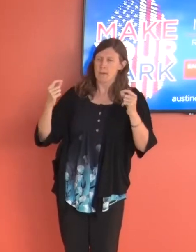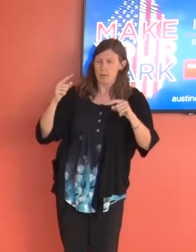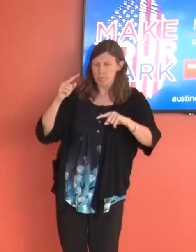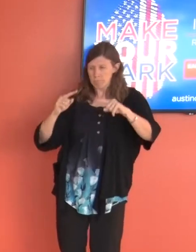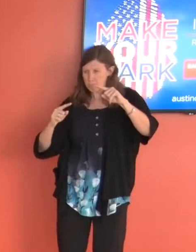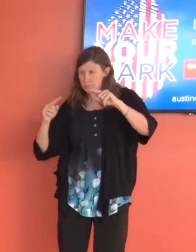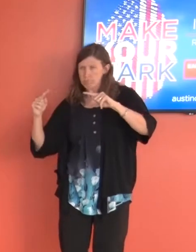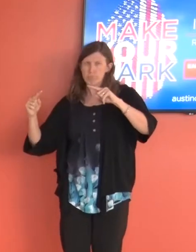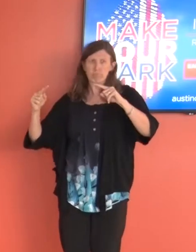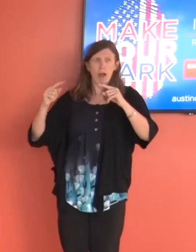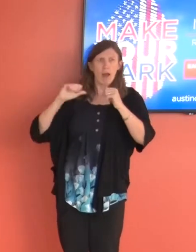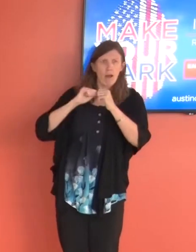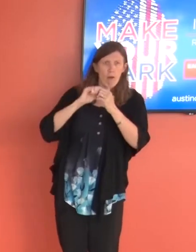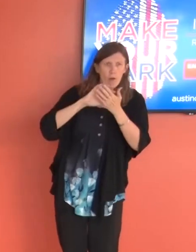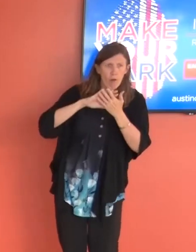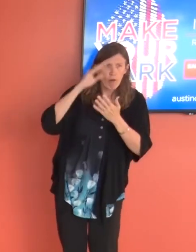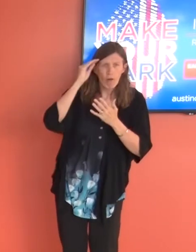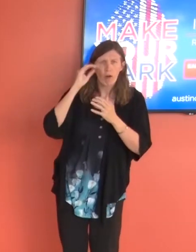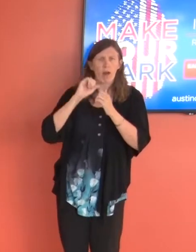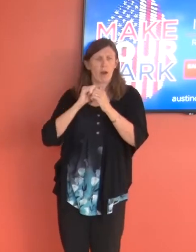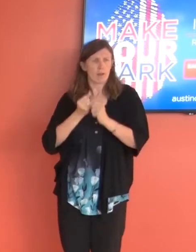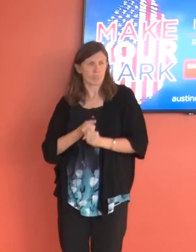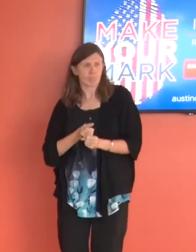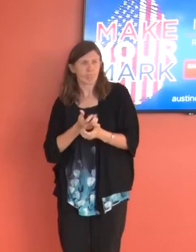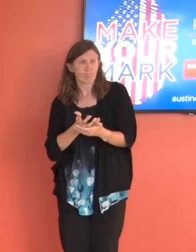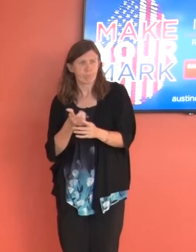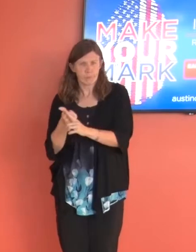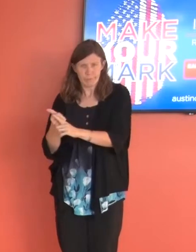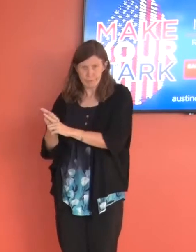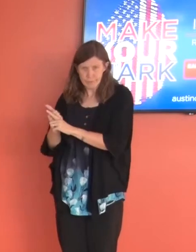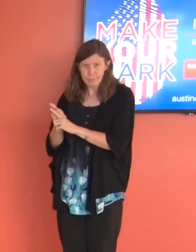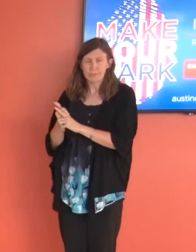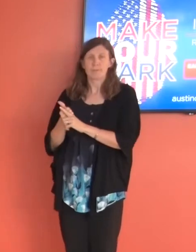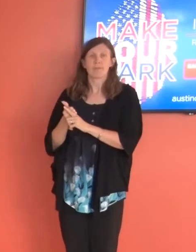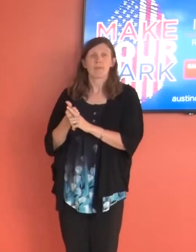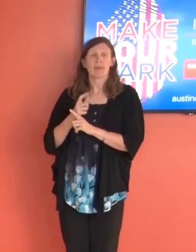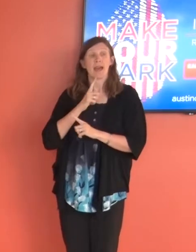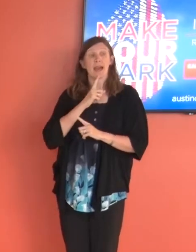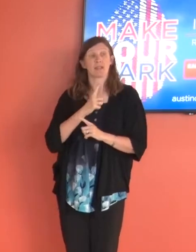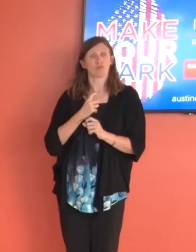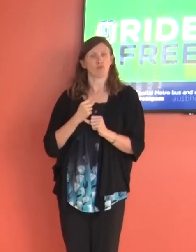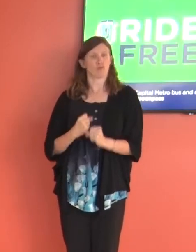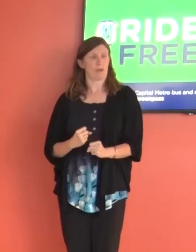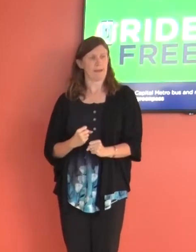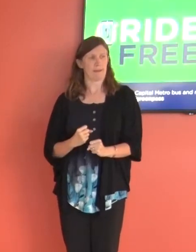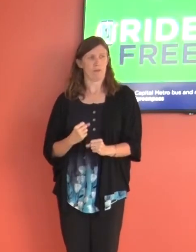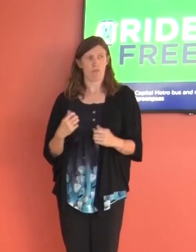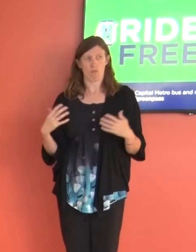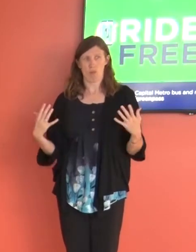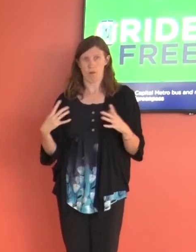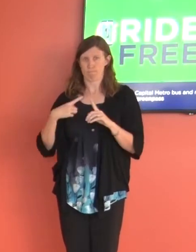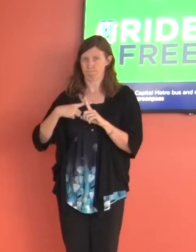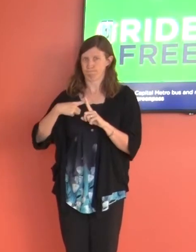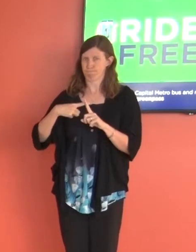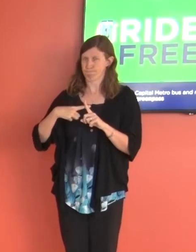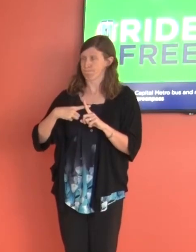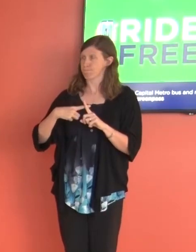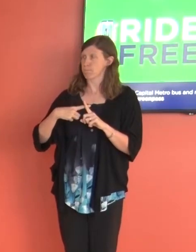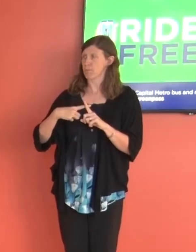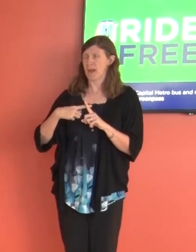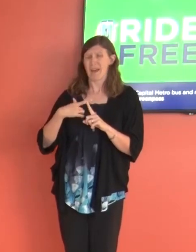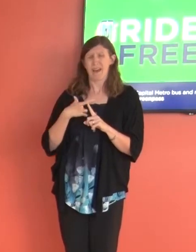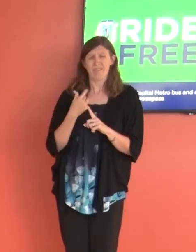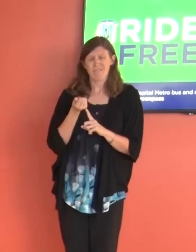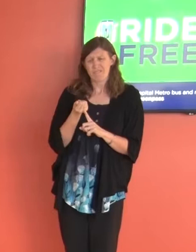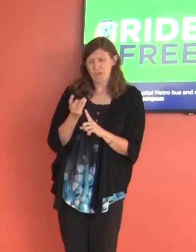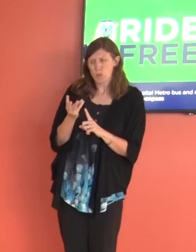which people learn and express themselves. And the actual strength, I have quite a few people very close